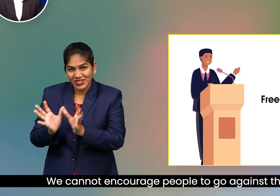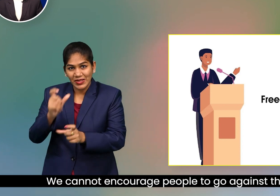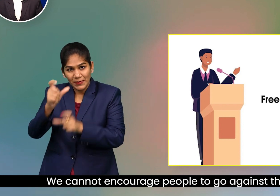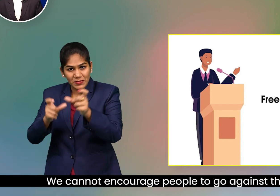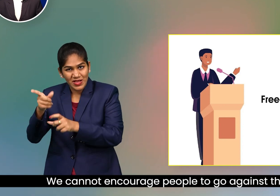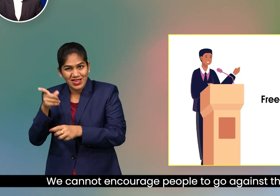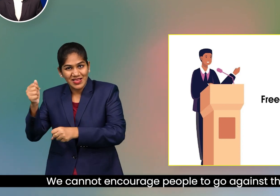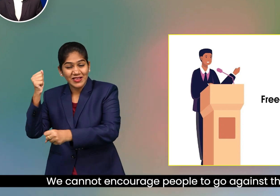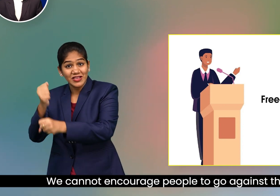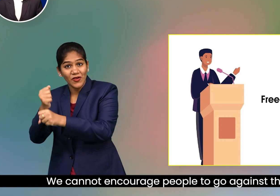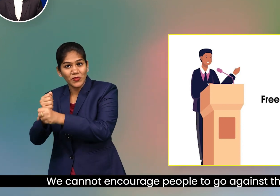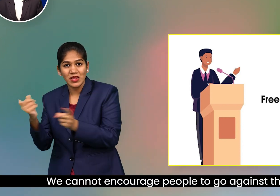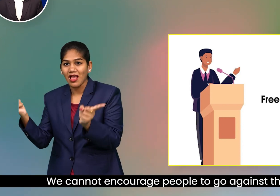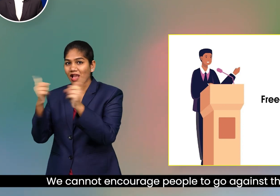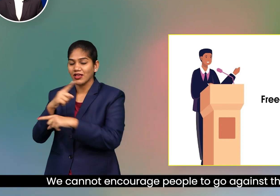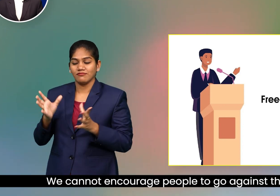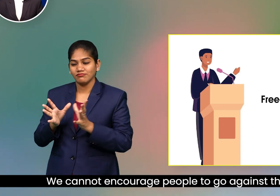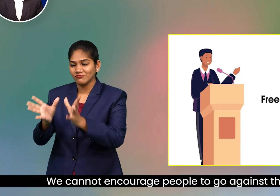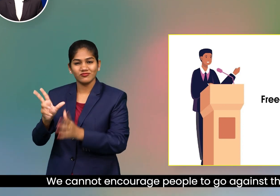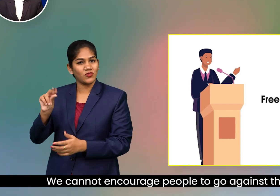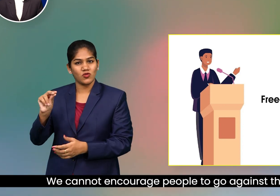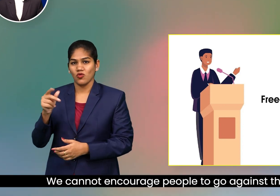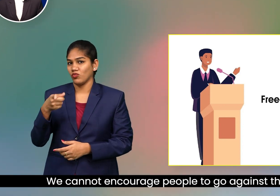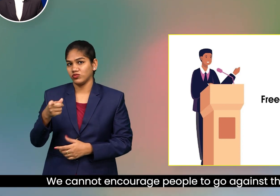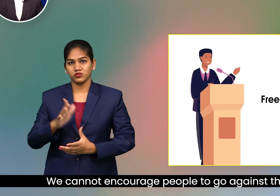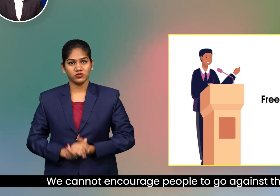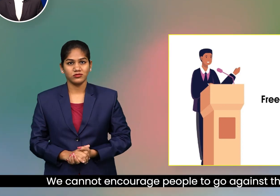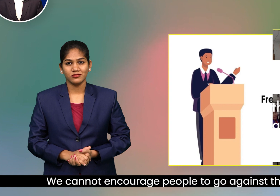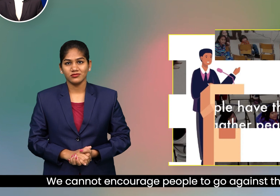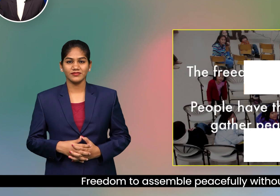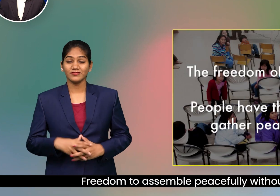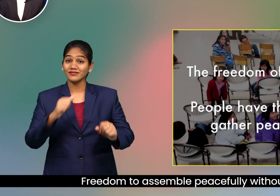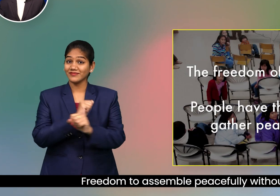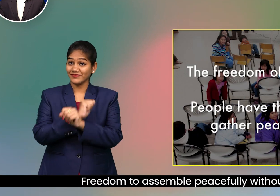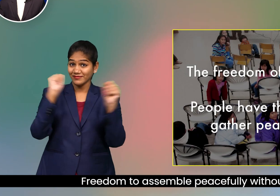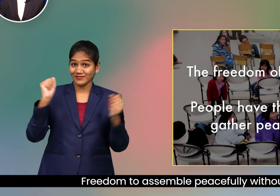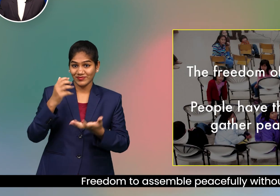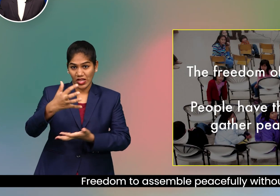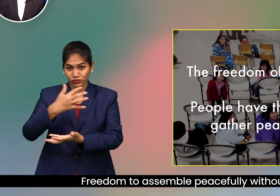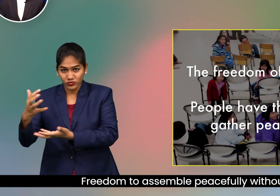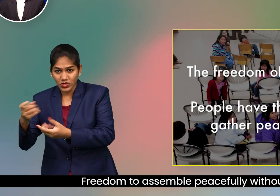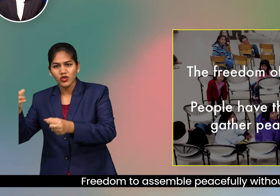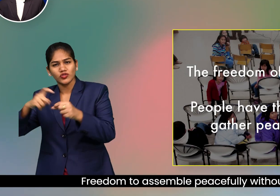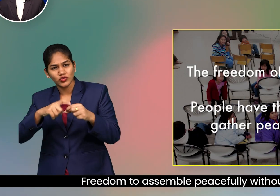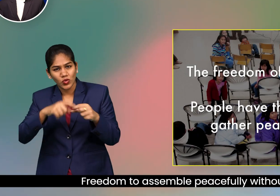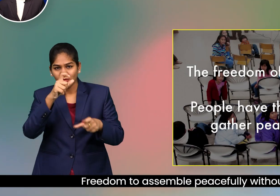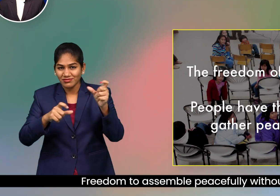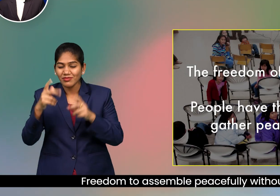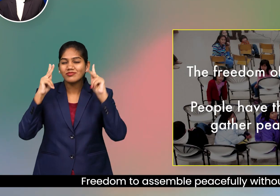government. freedom to assemble peacefully without